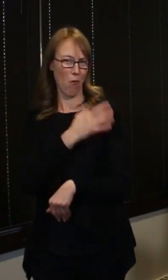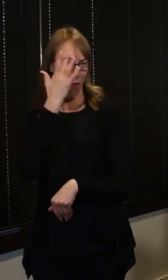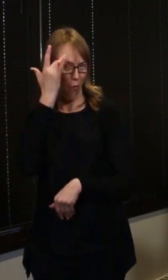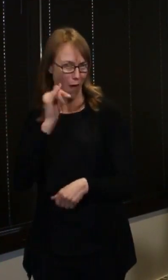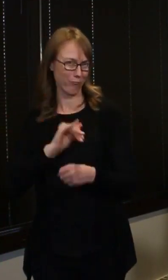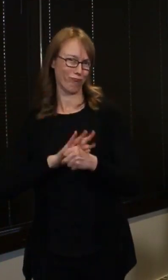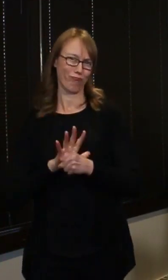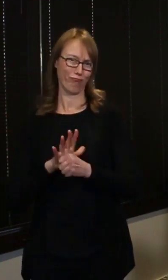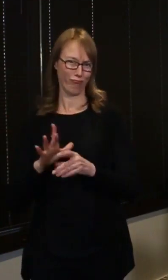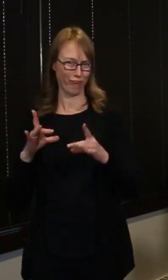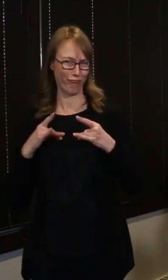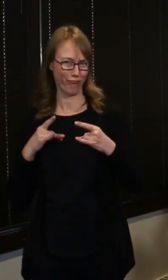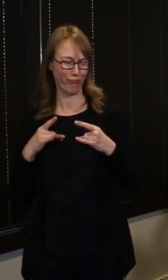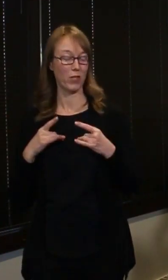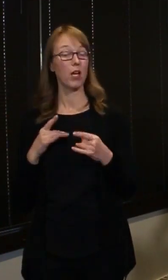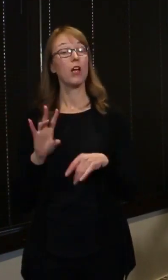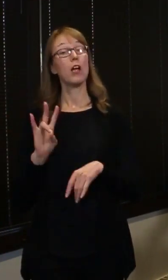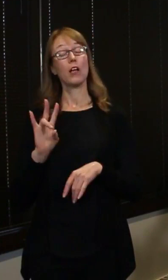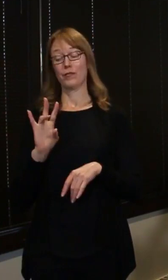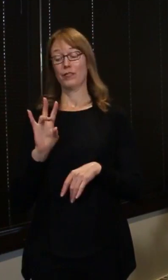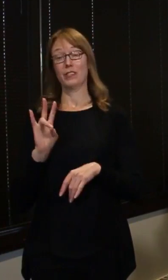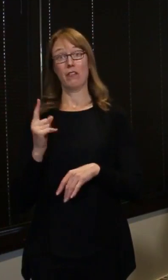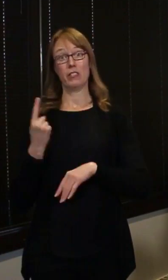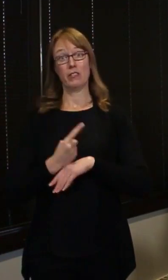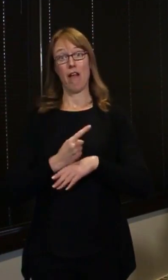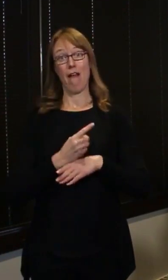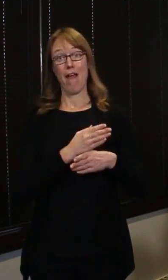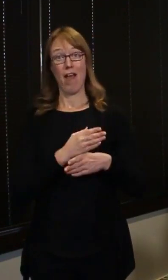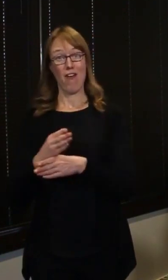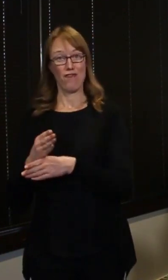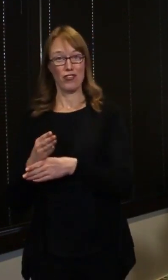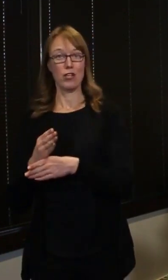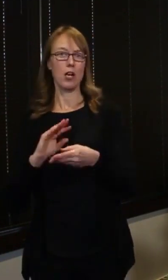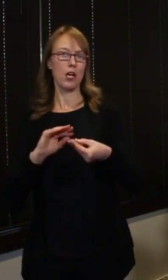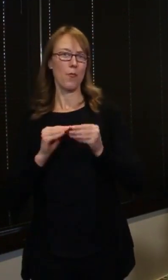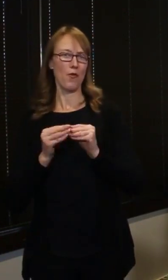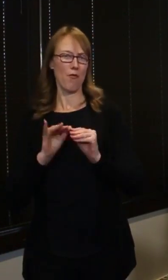average now is at 63. And again, that continues to trend down as well.